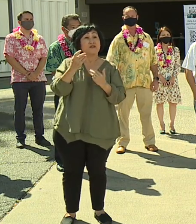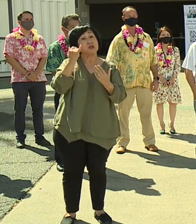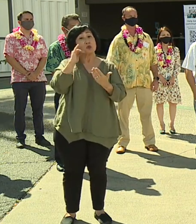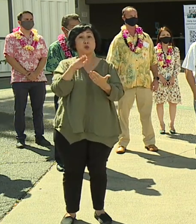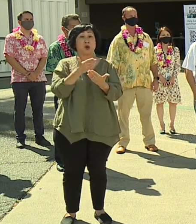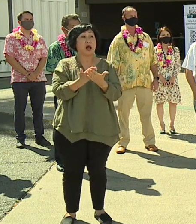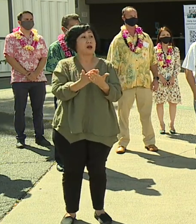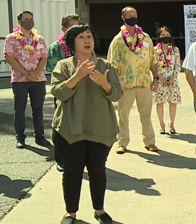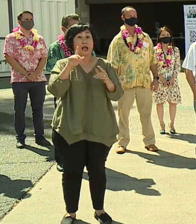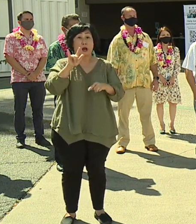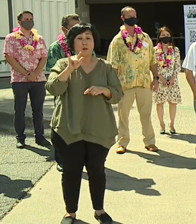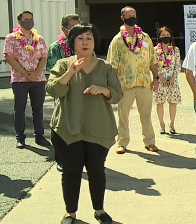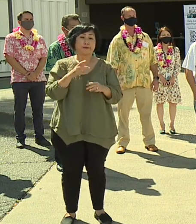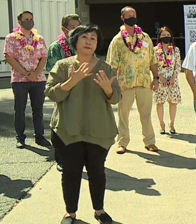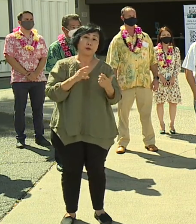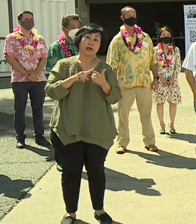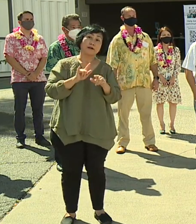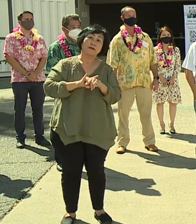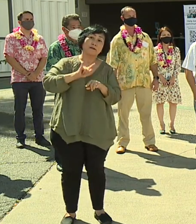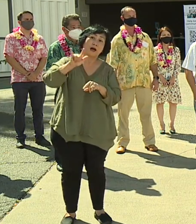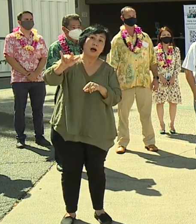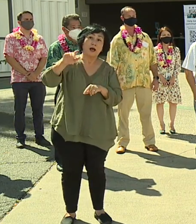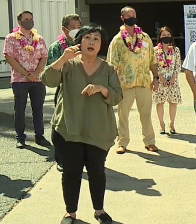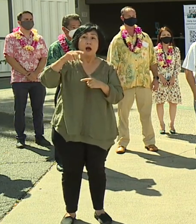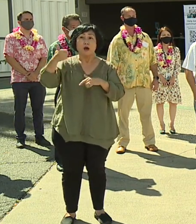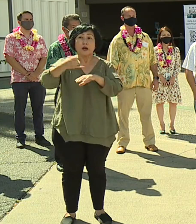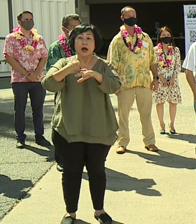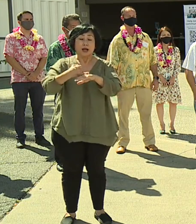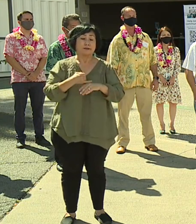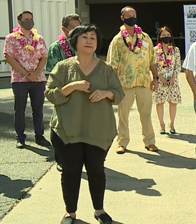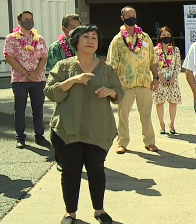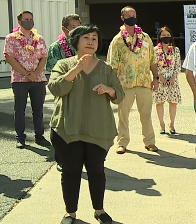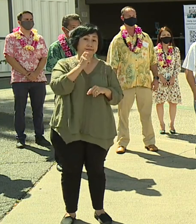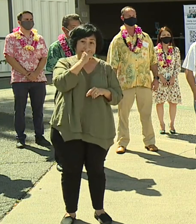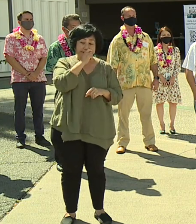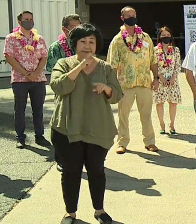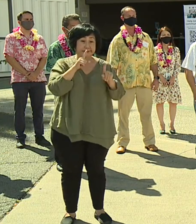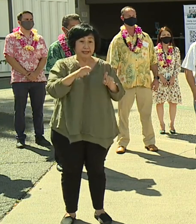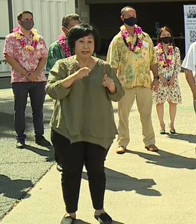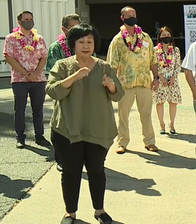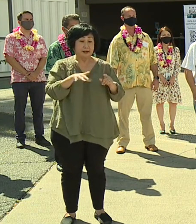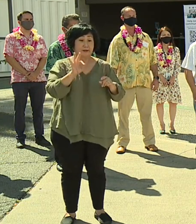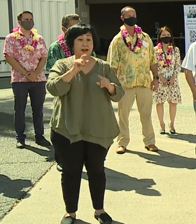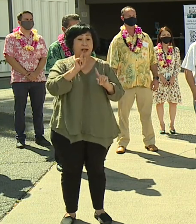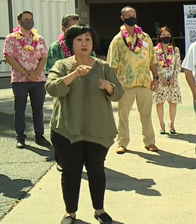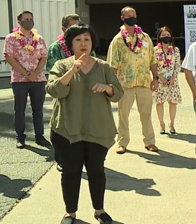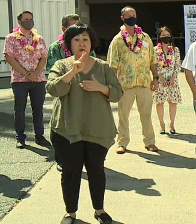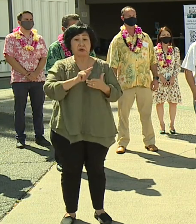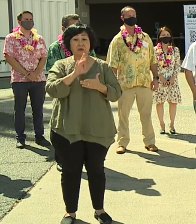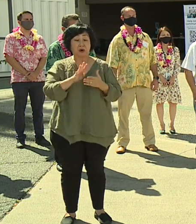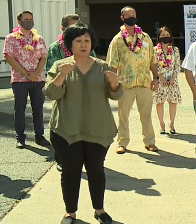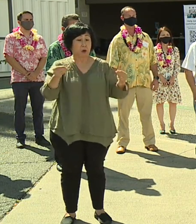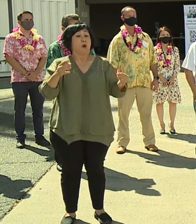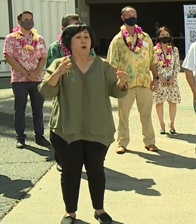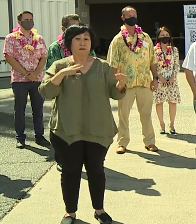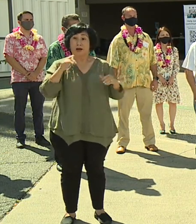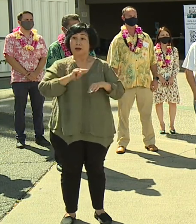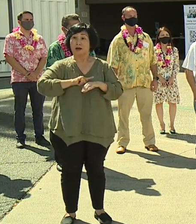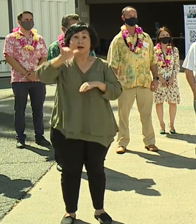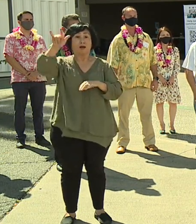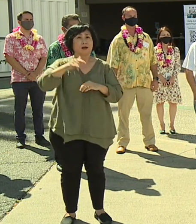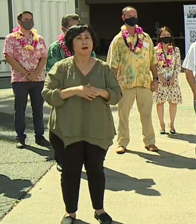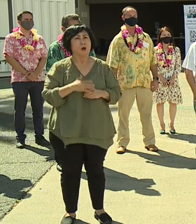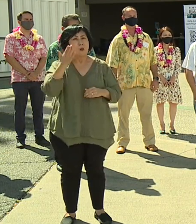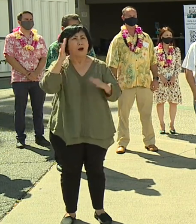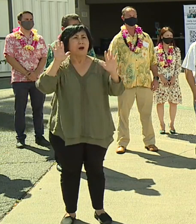get a test, wait for 3 hours or less and get your result and know you're not positive and you're on your way. And that's why it's so incredible to be